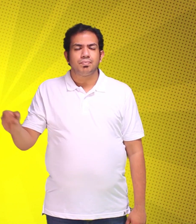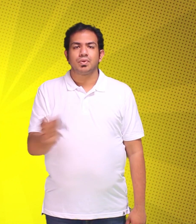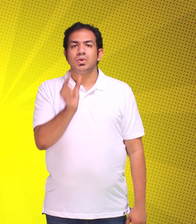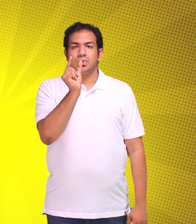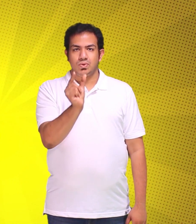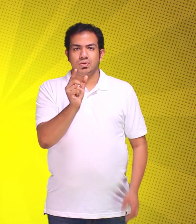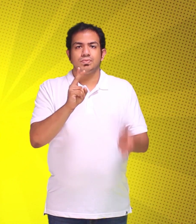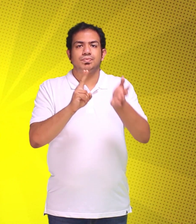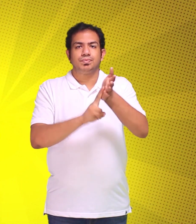Uncle.